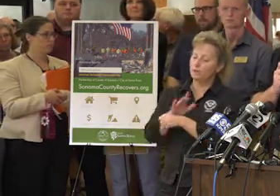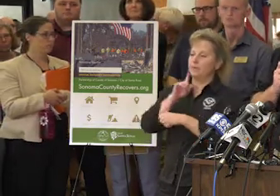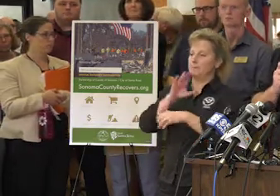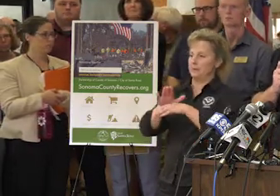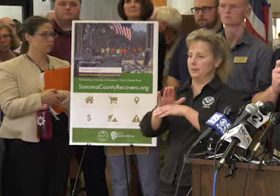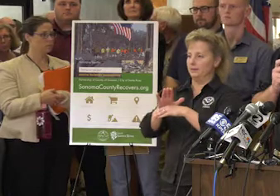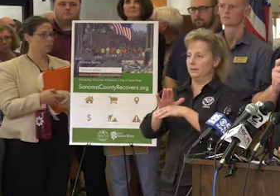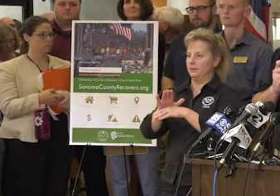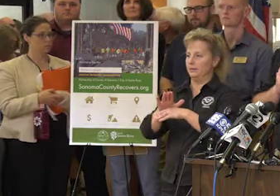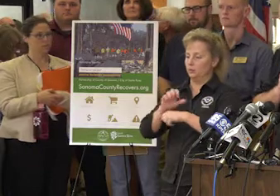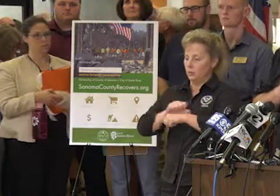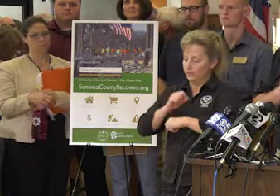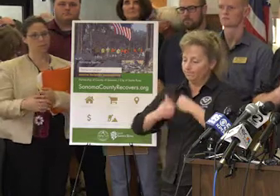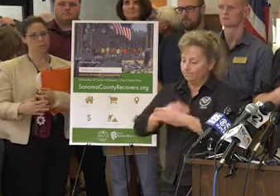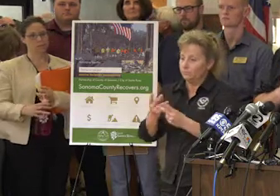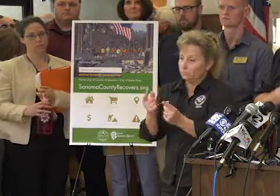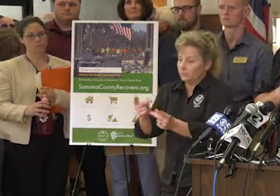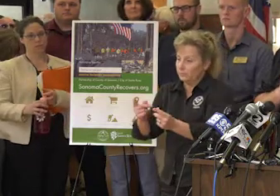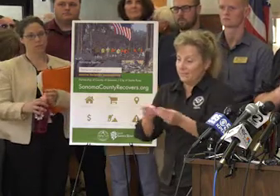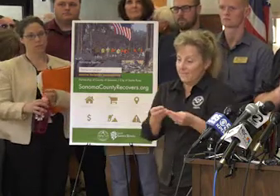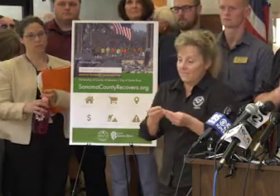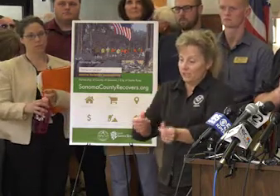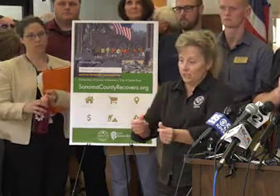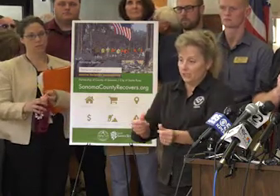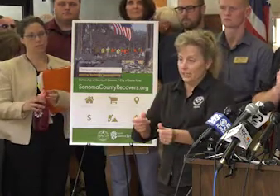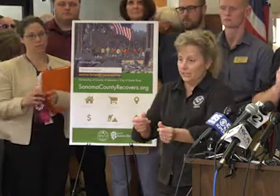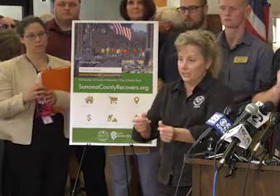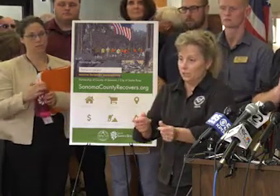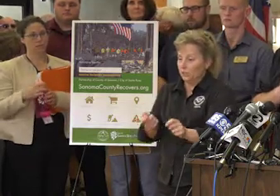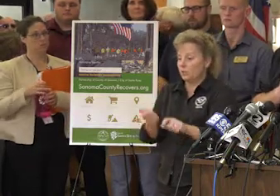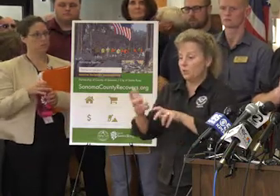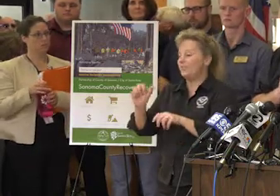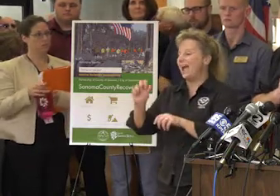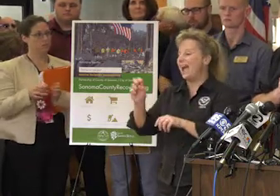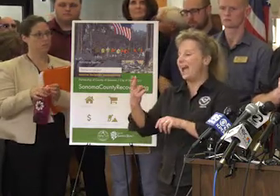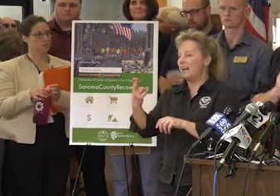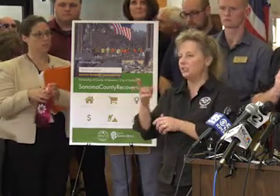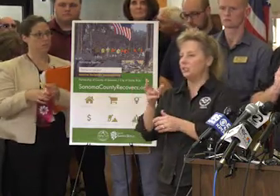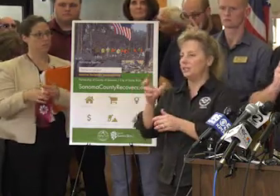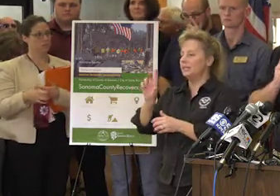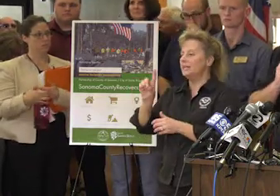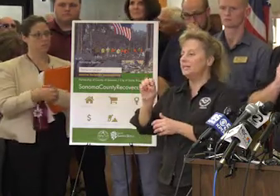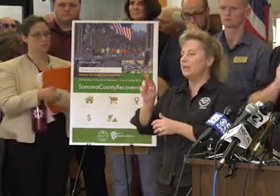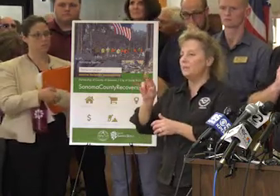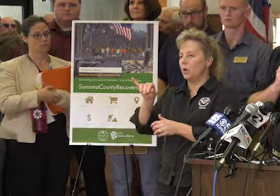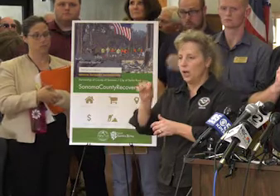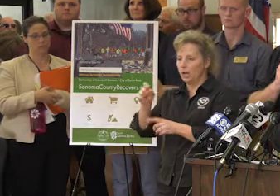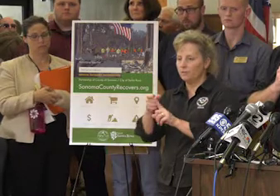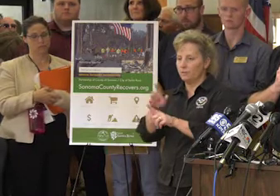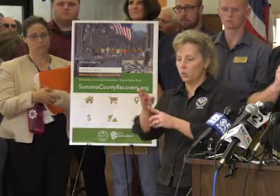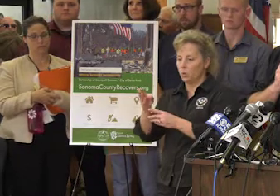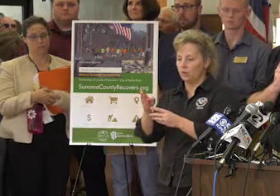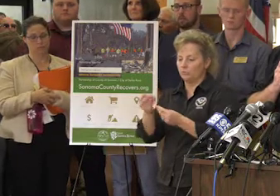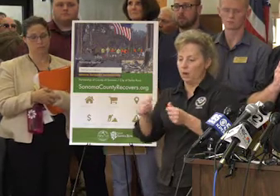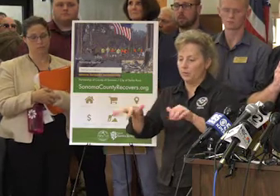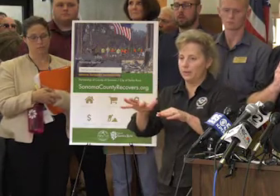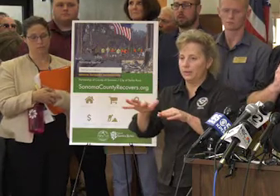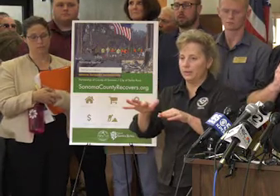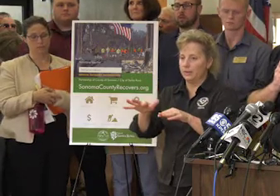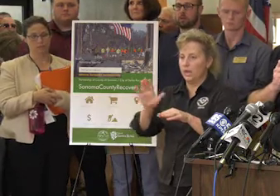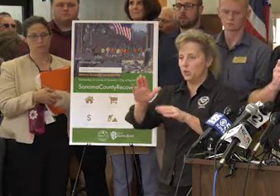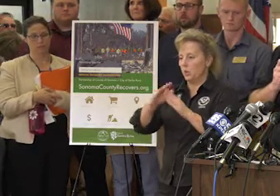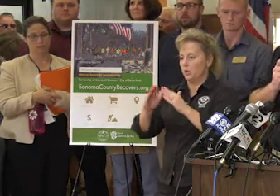to moving rapidly and efficiently to remove this ash debris from your property and get your community back on its feet